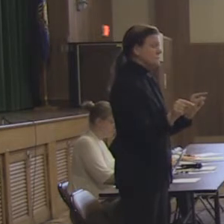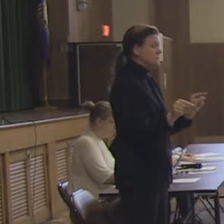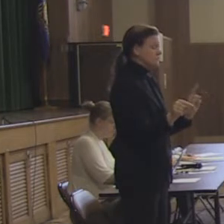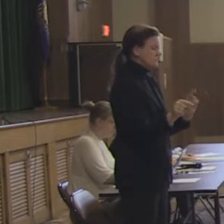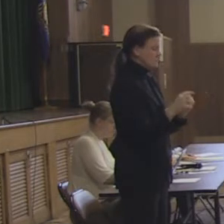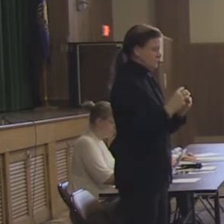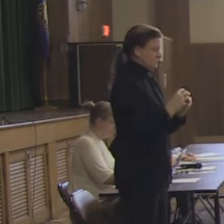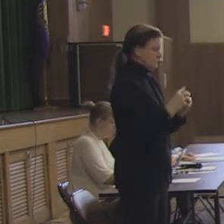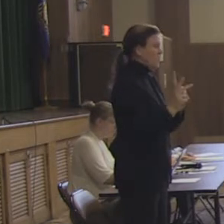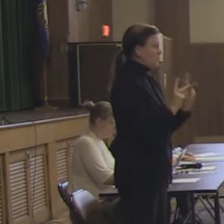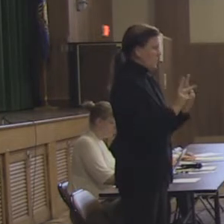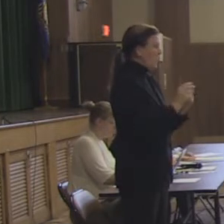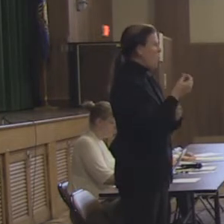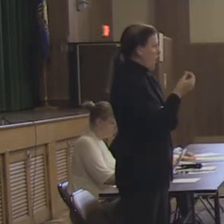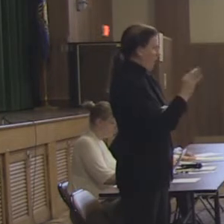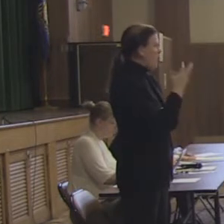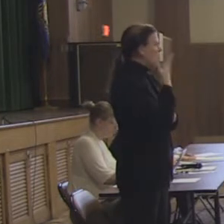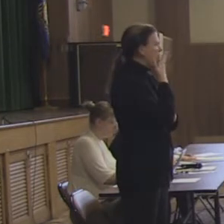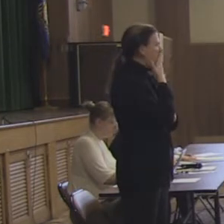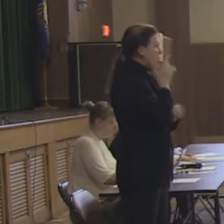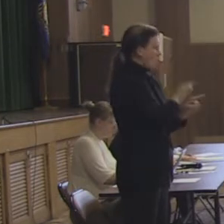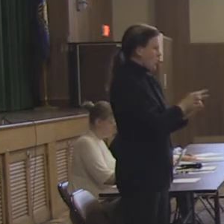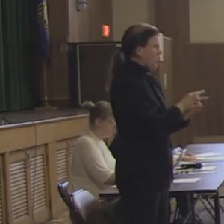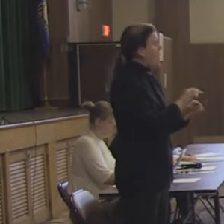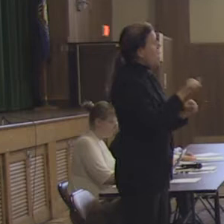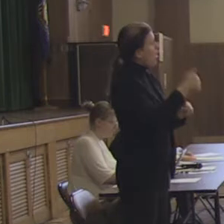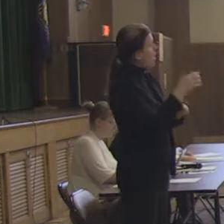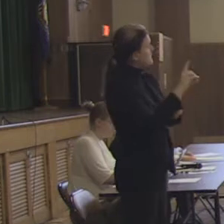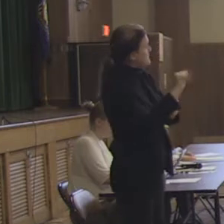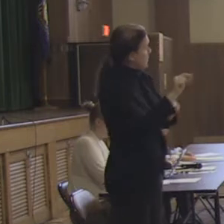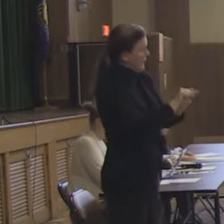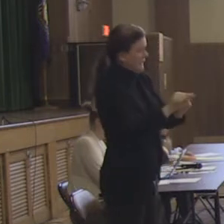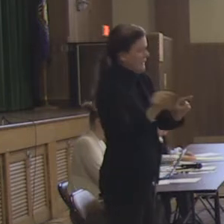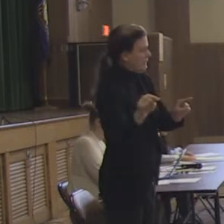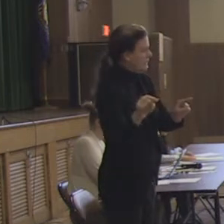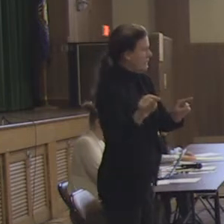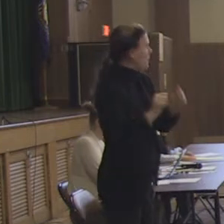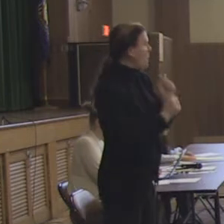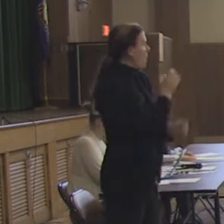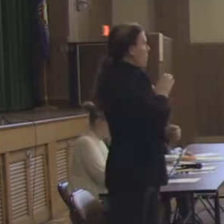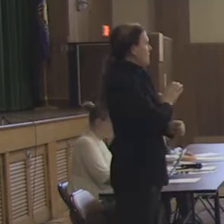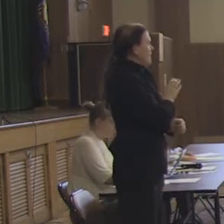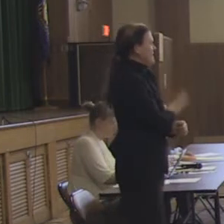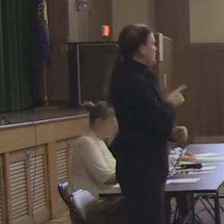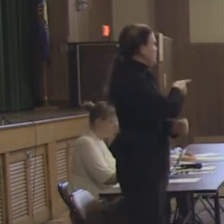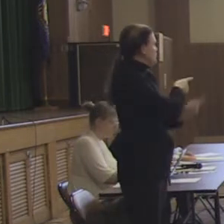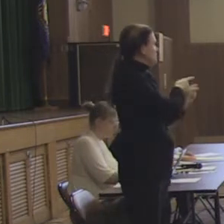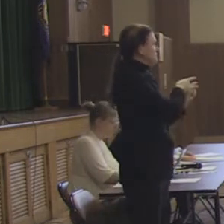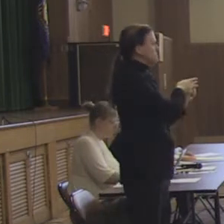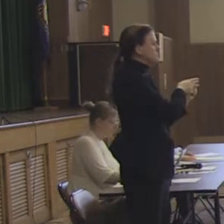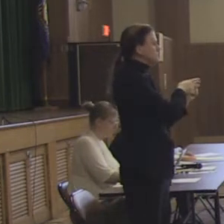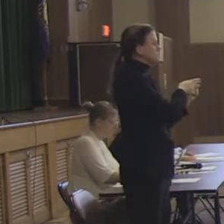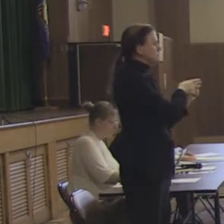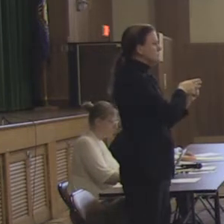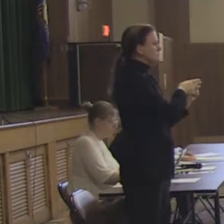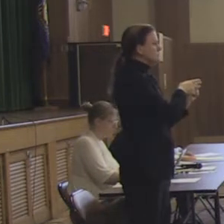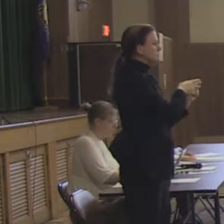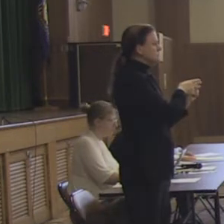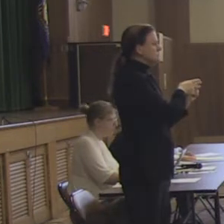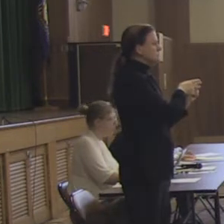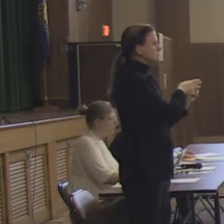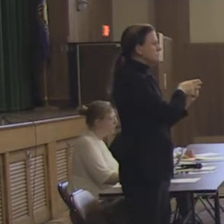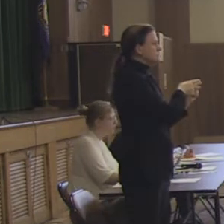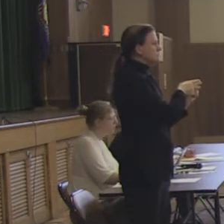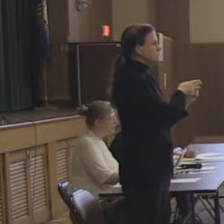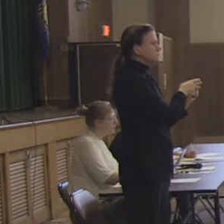are of color or with other disabilities, a lot of clinicians do not take Forward Health